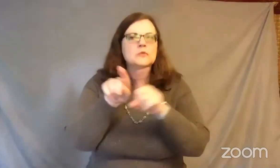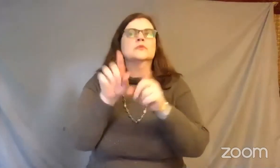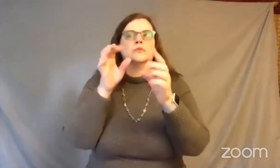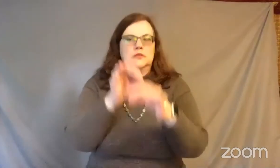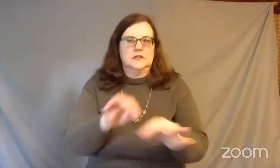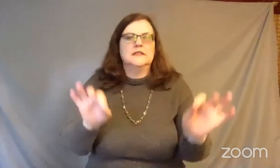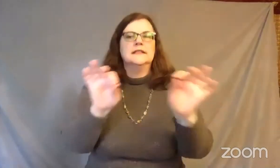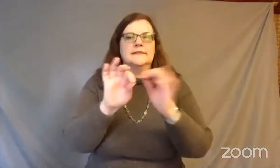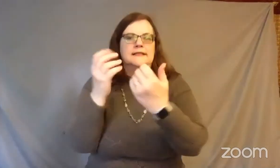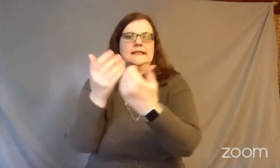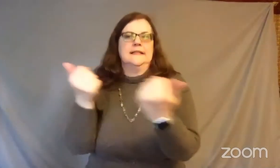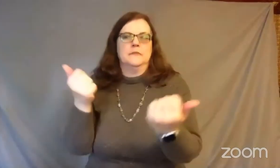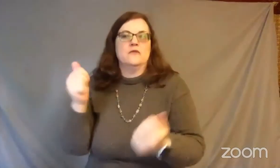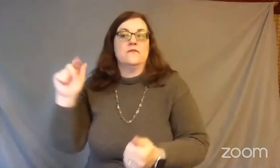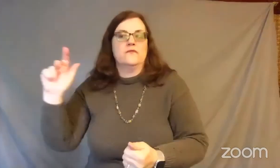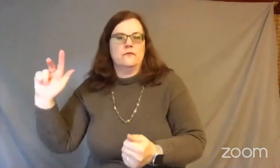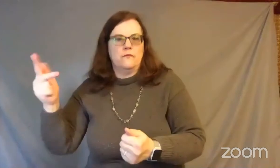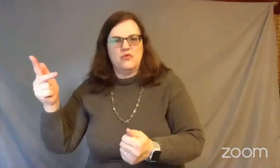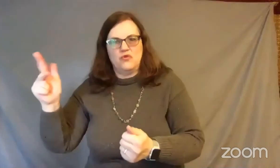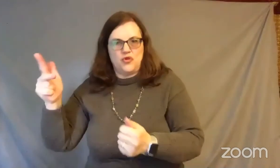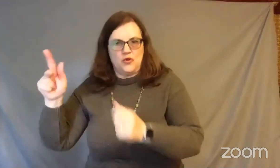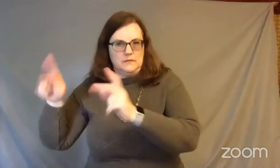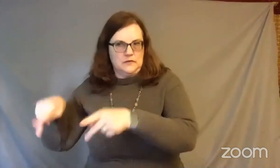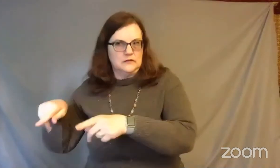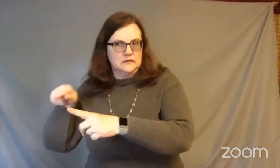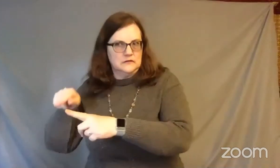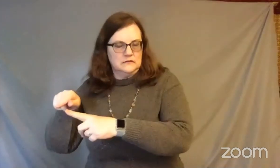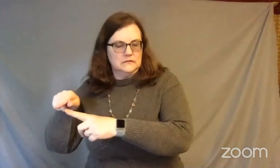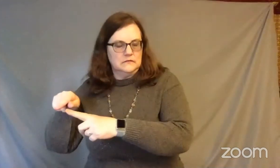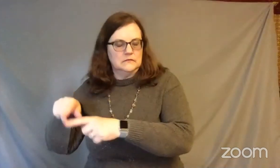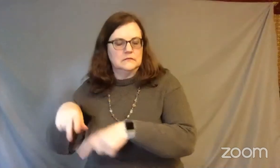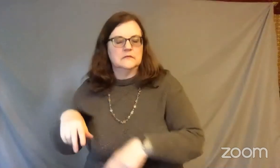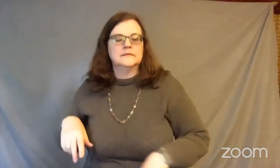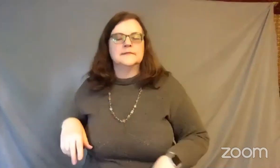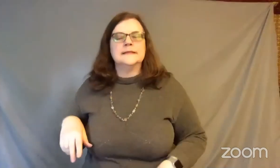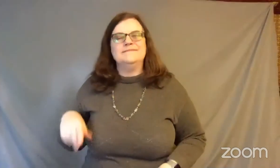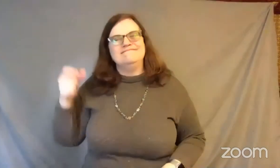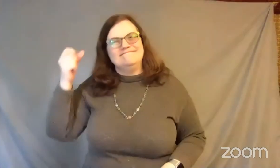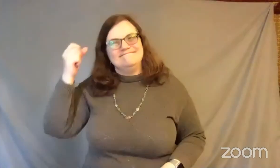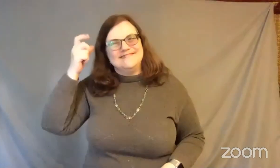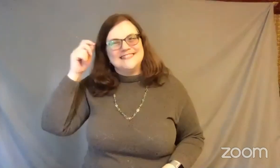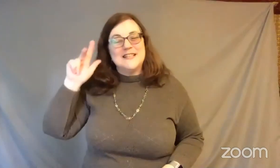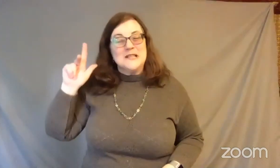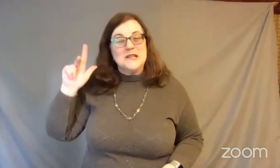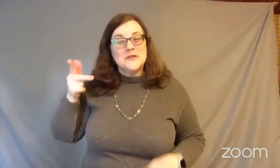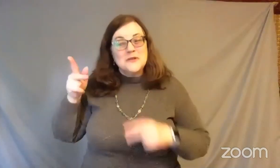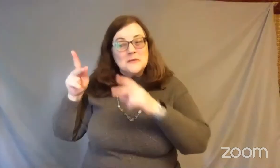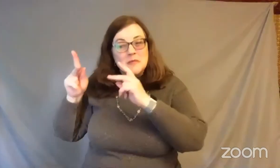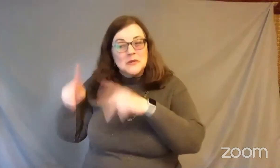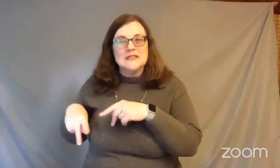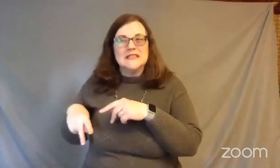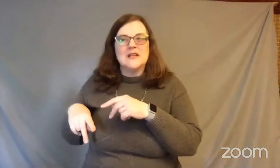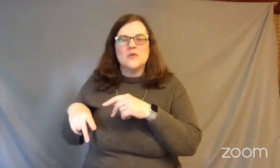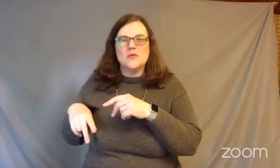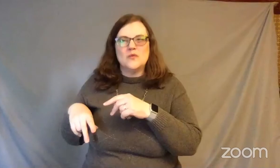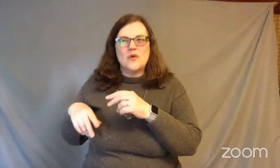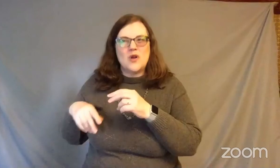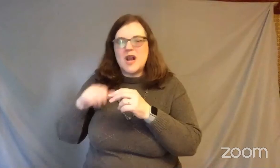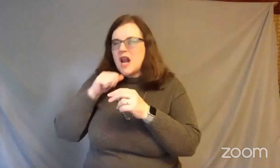addressees. So you, or the second person you, or the third person